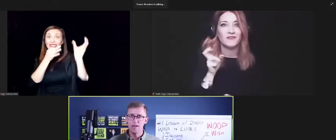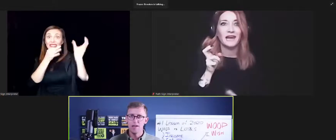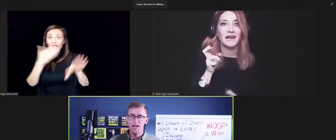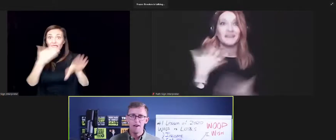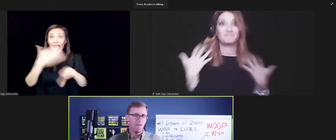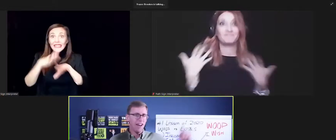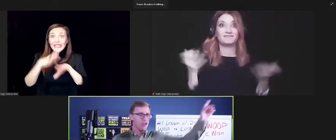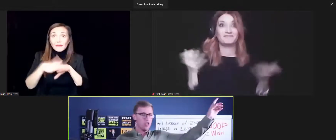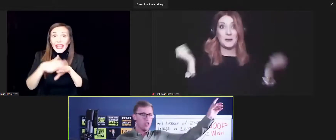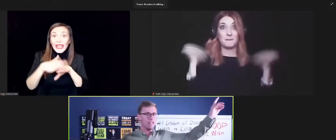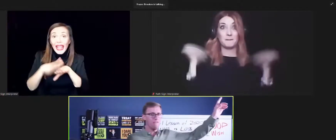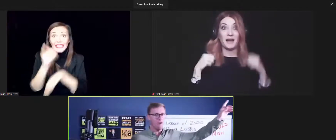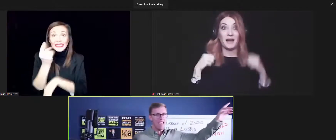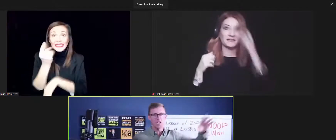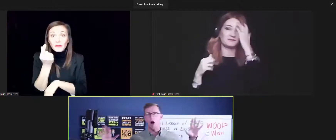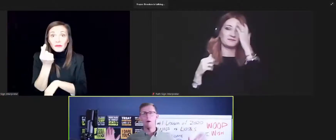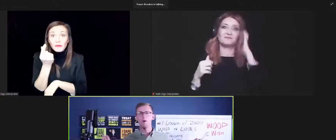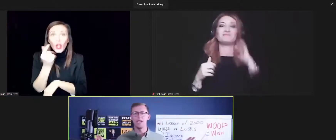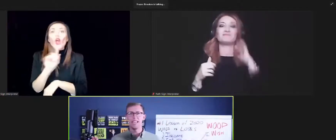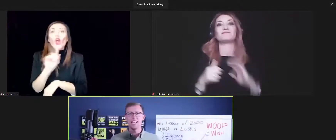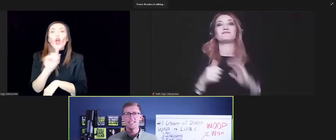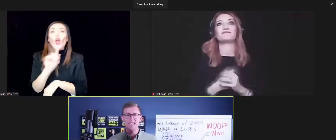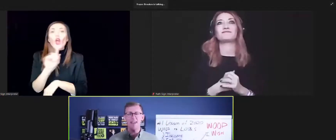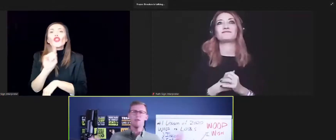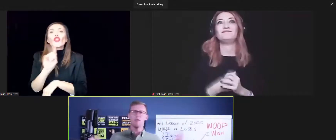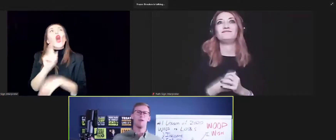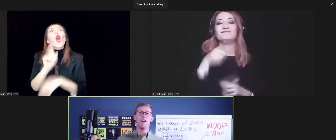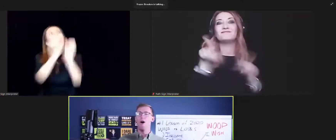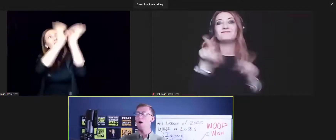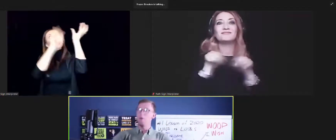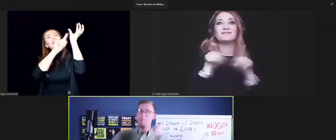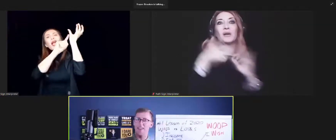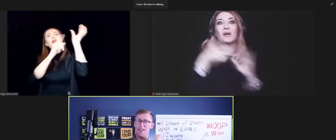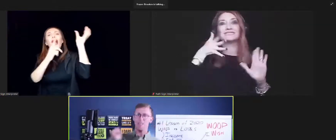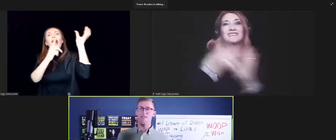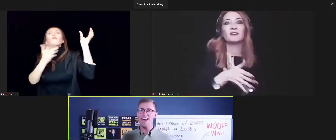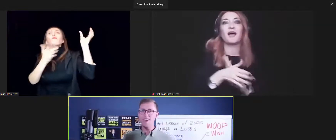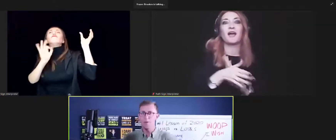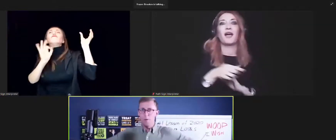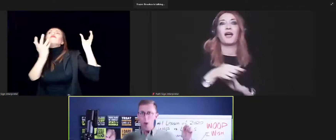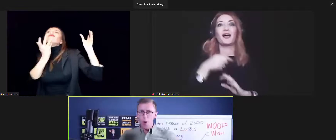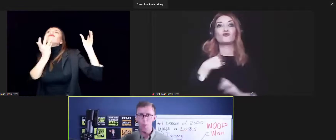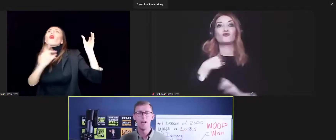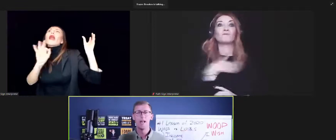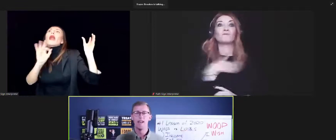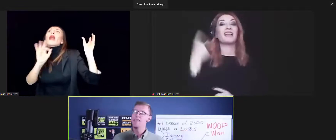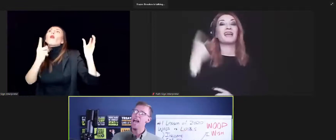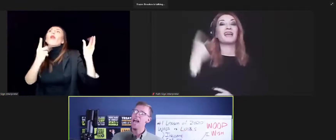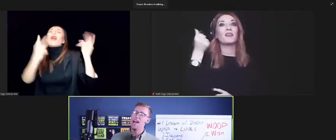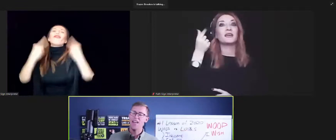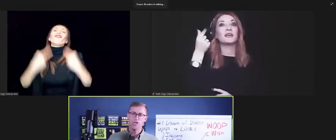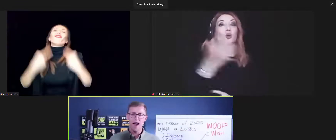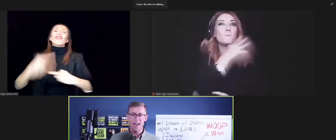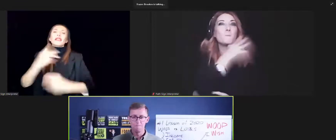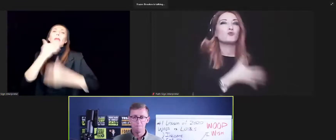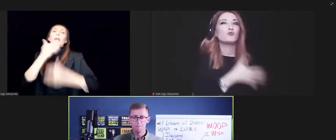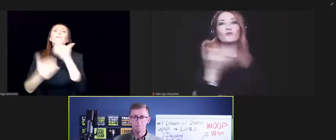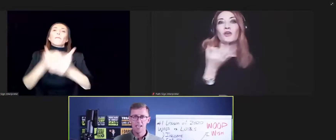connection. Financially free is not emotionally connected. It's like everyone, oh, I want to be financially free. Woohoo! Yeah, that's